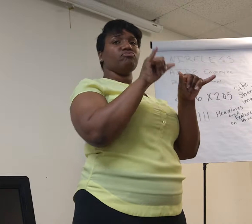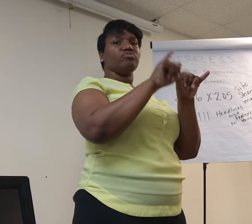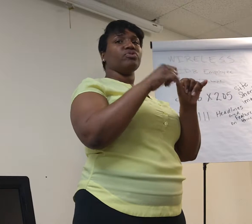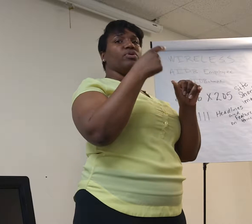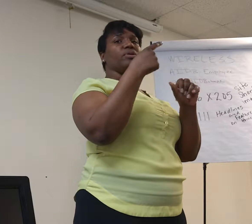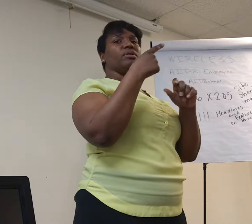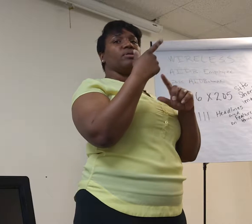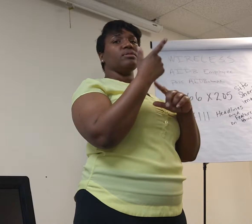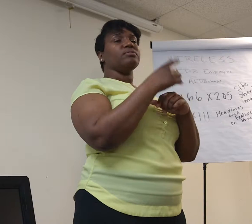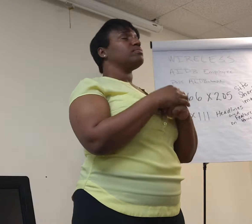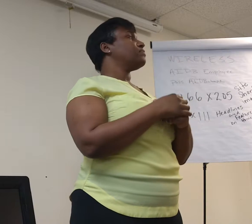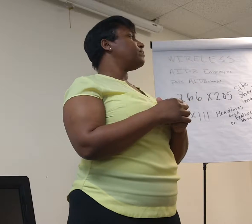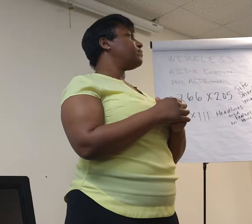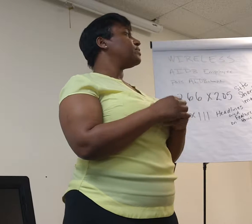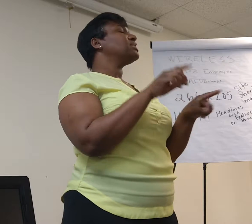also chemical sanitizing.